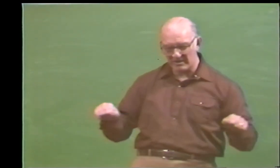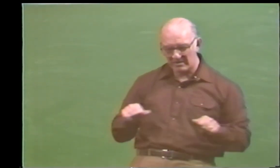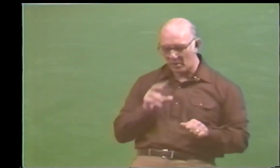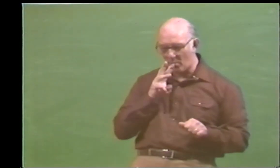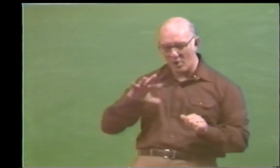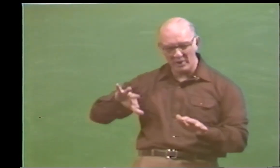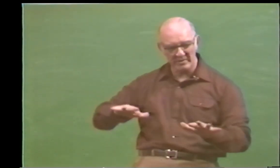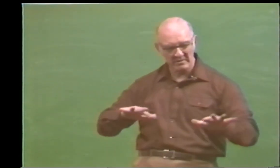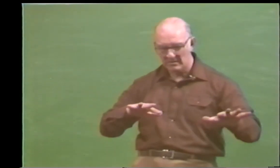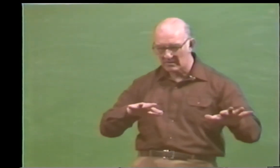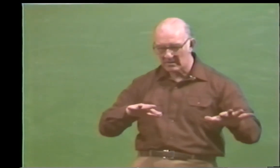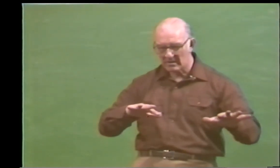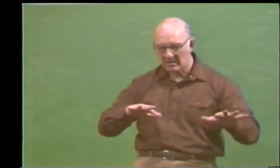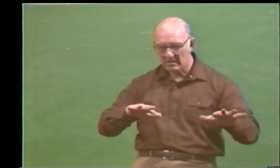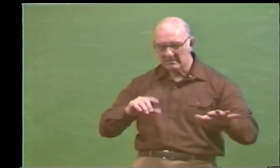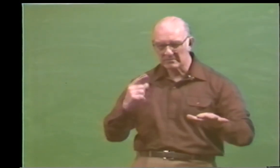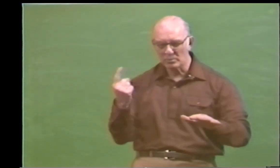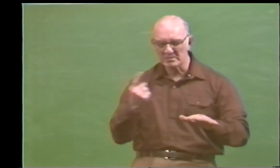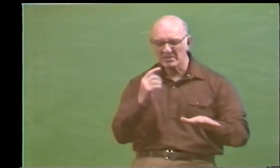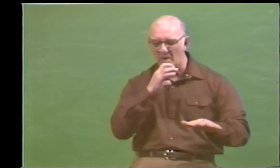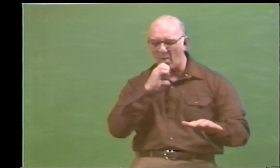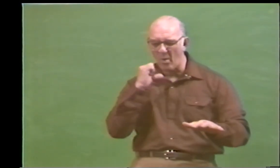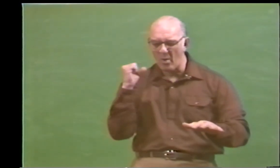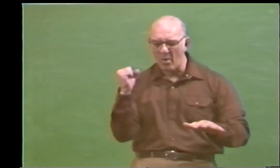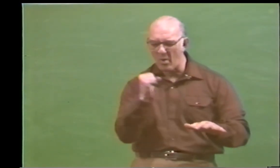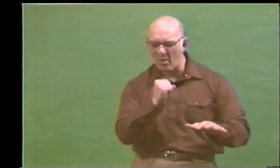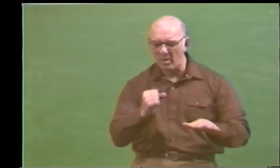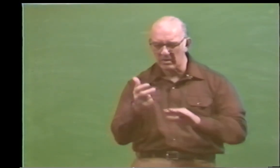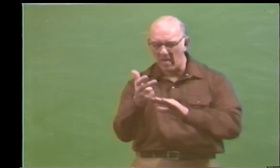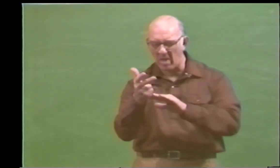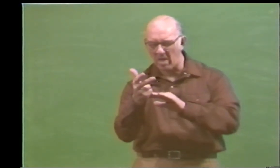the water, was an old,